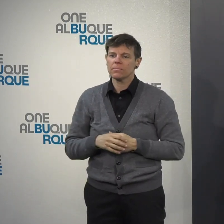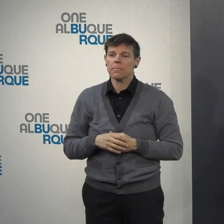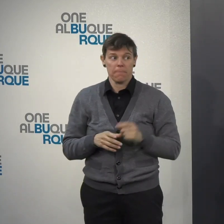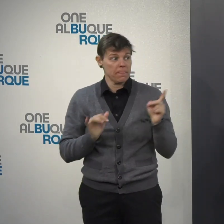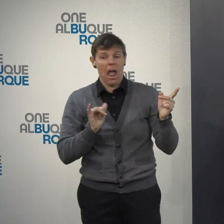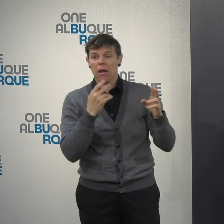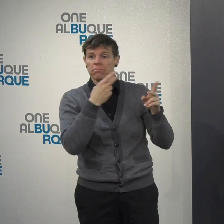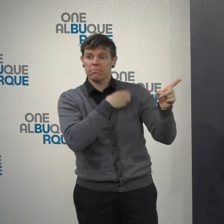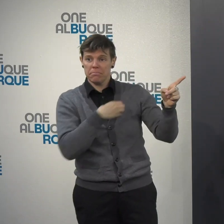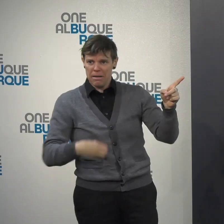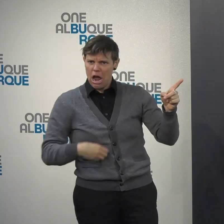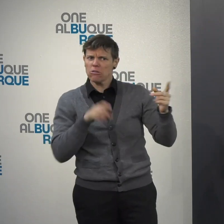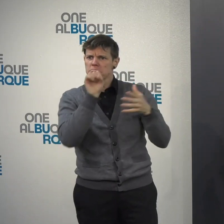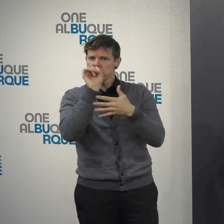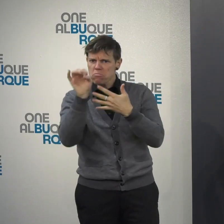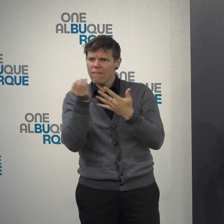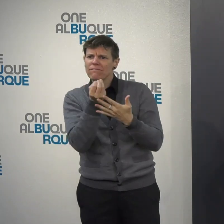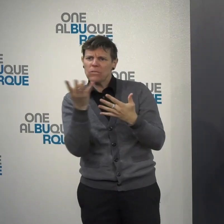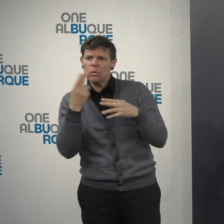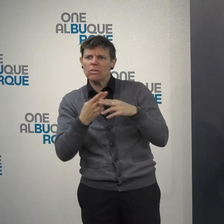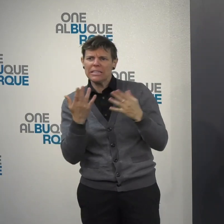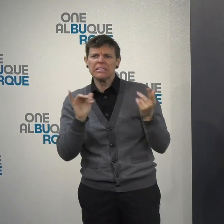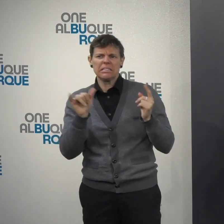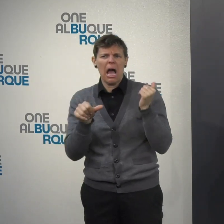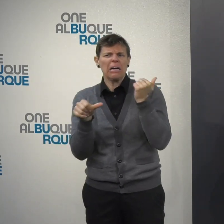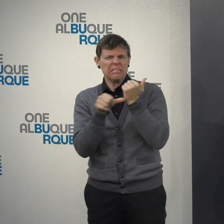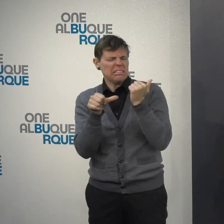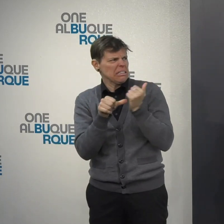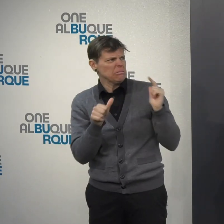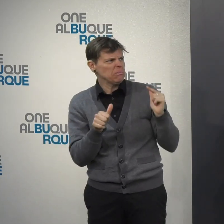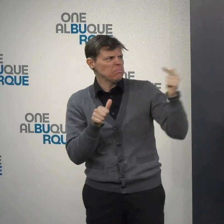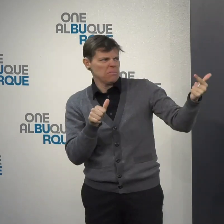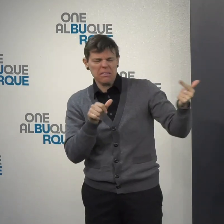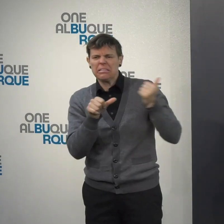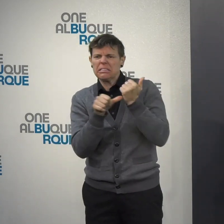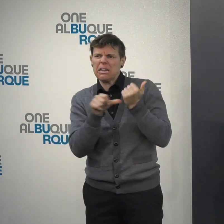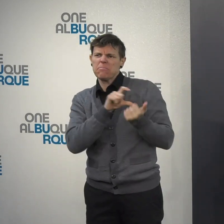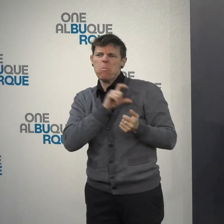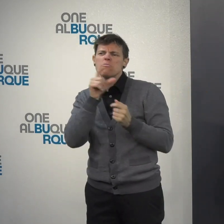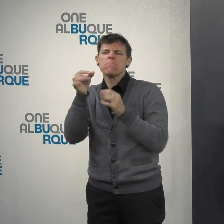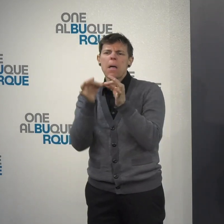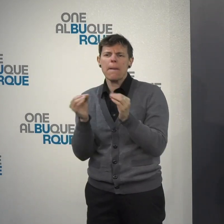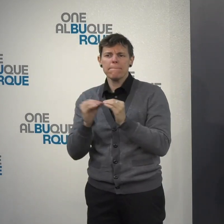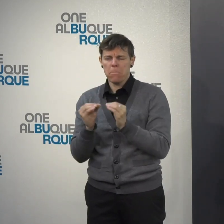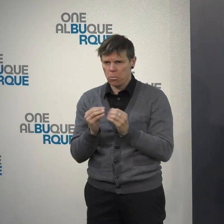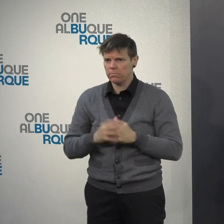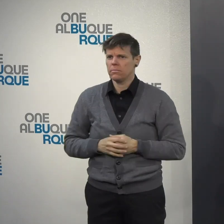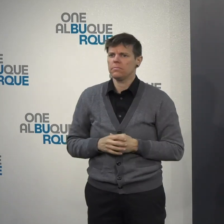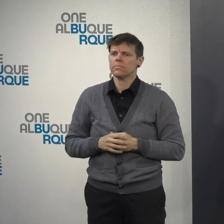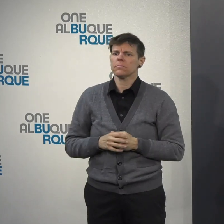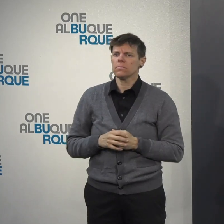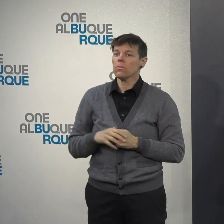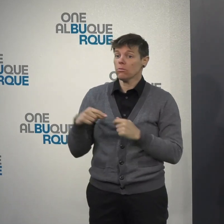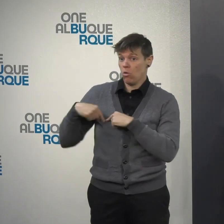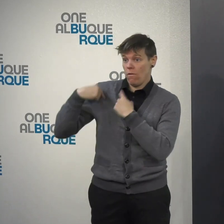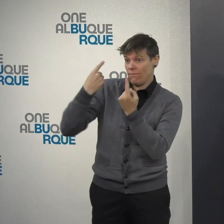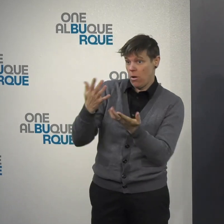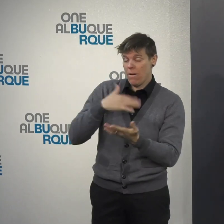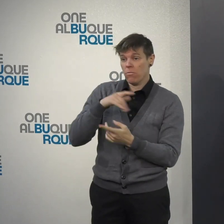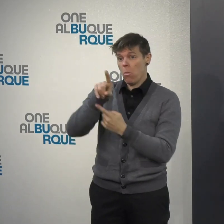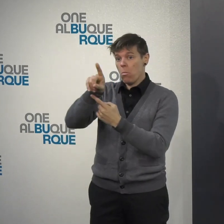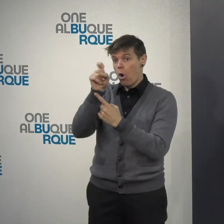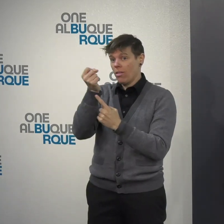from learning, talking to these agencies. We have done to date 111 assessments of APD personnel. That's both sworn and